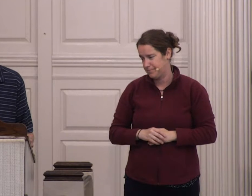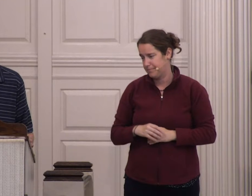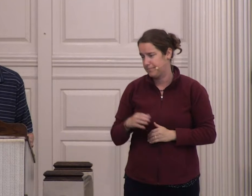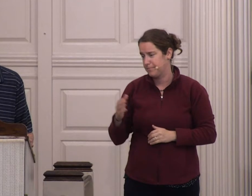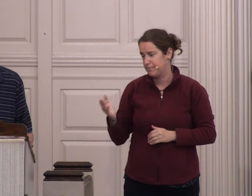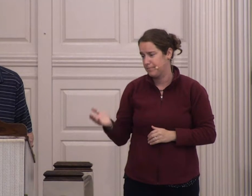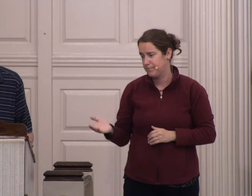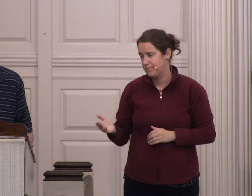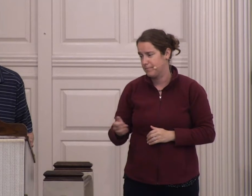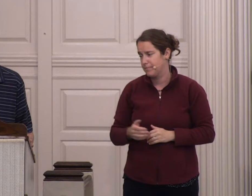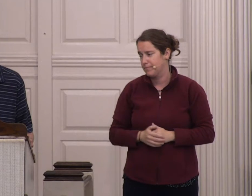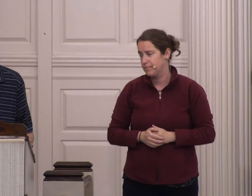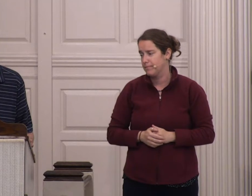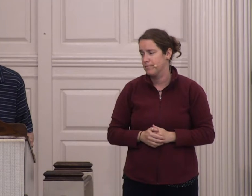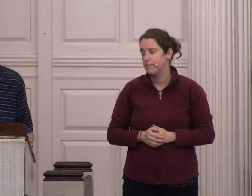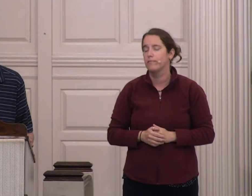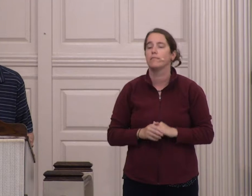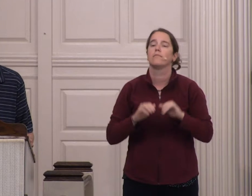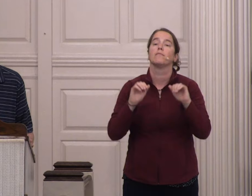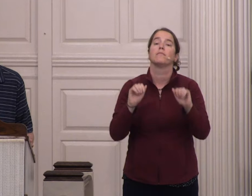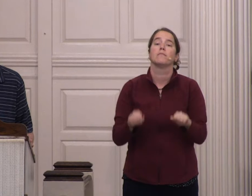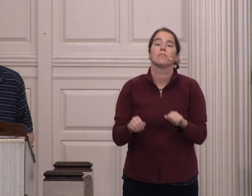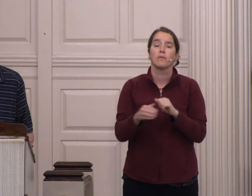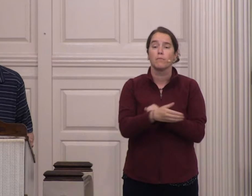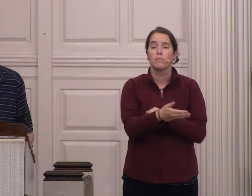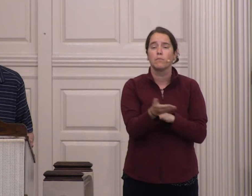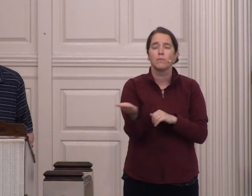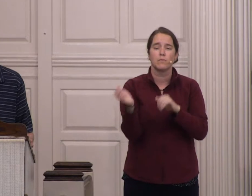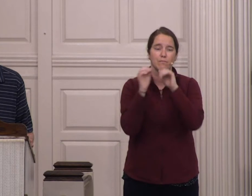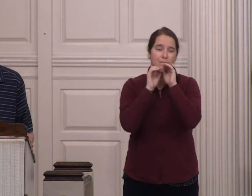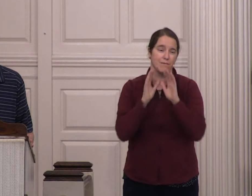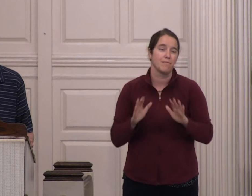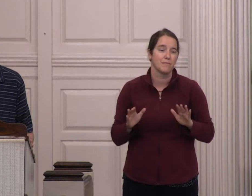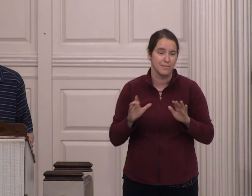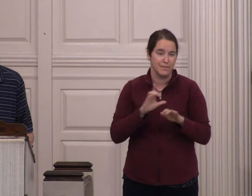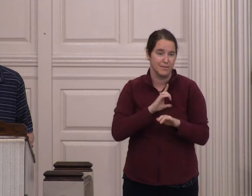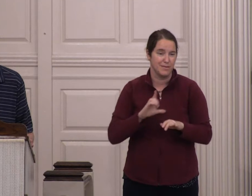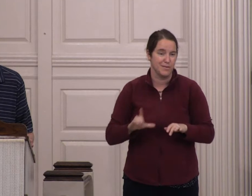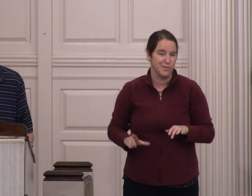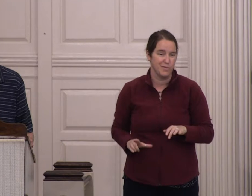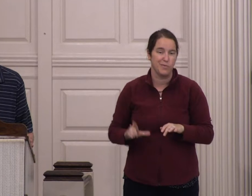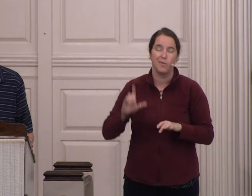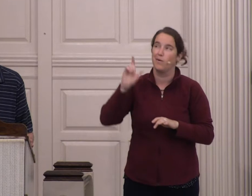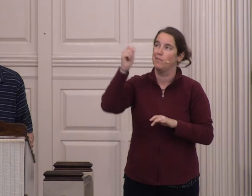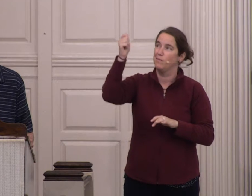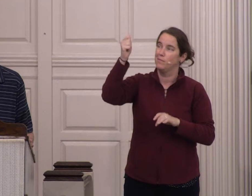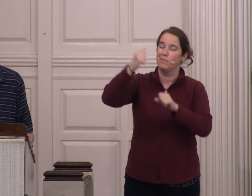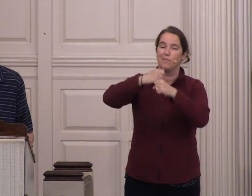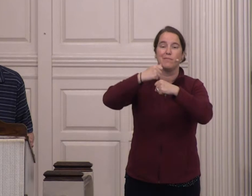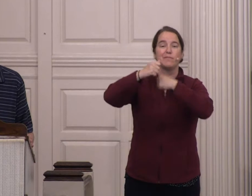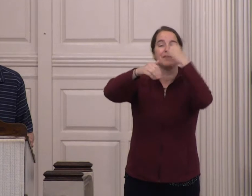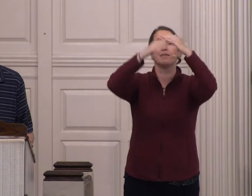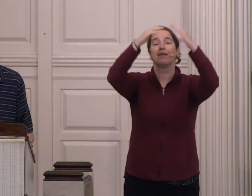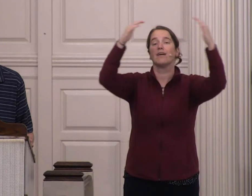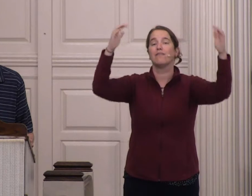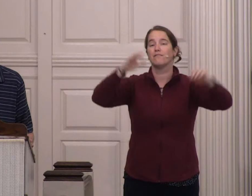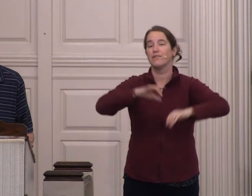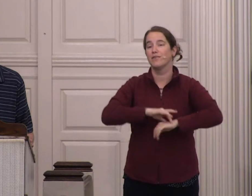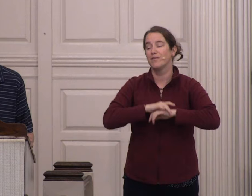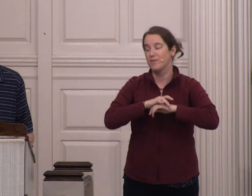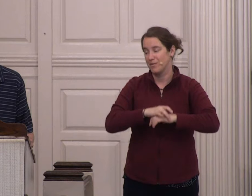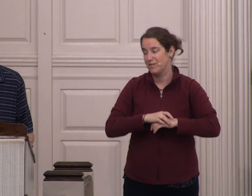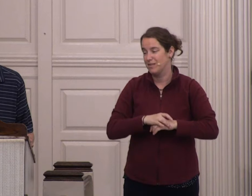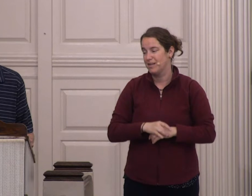May you be blessed by the Lord who made heaven and earth. Heaven is the heaven of the Lord, but the